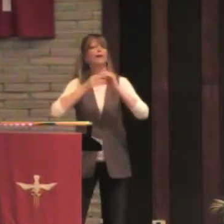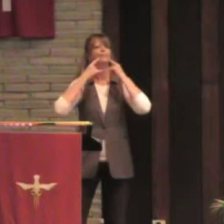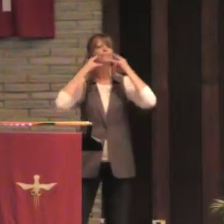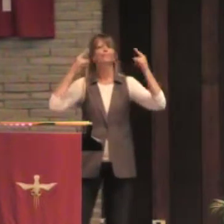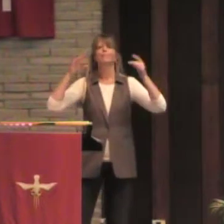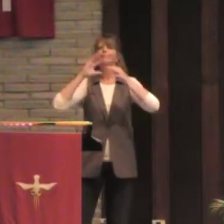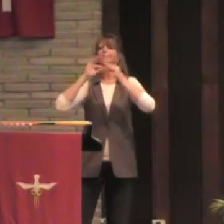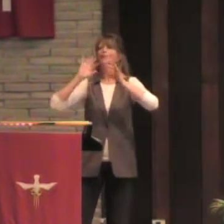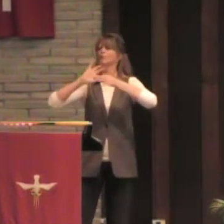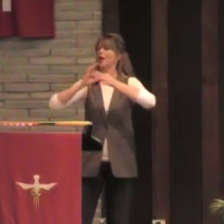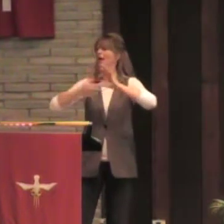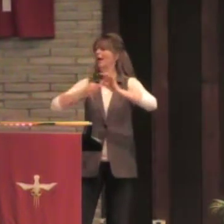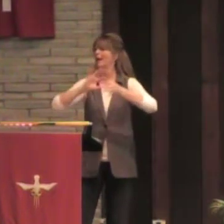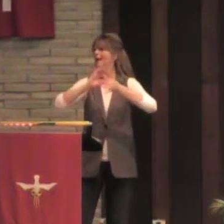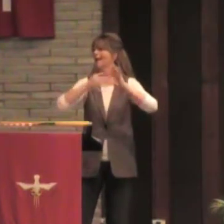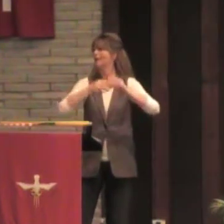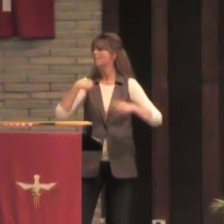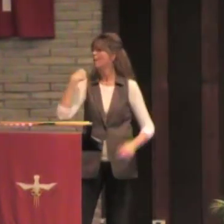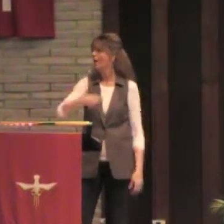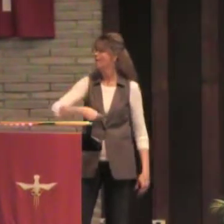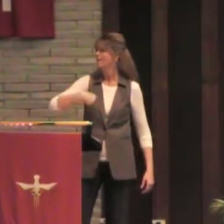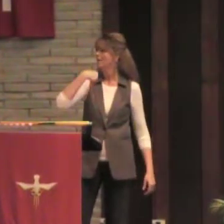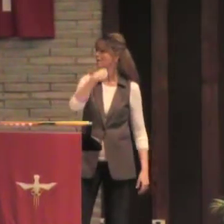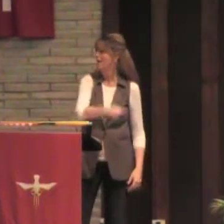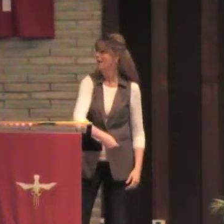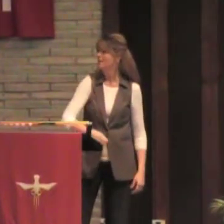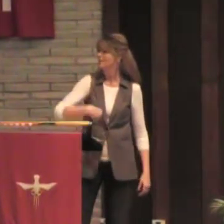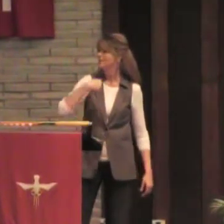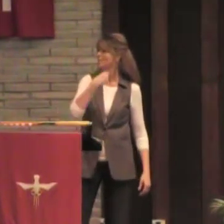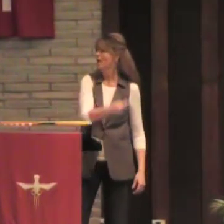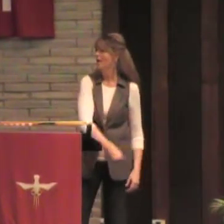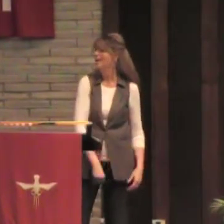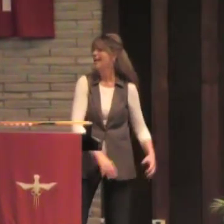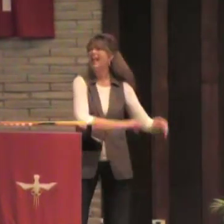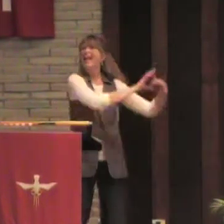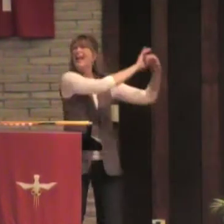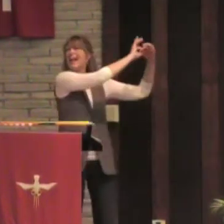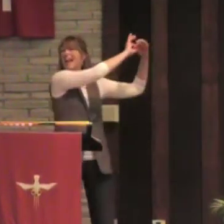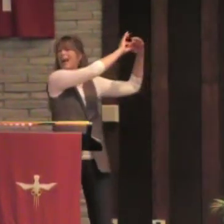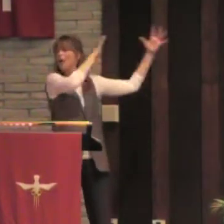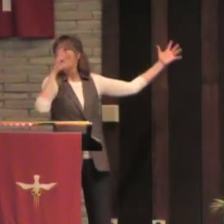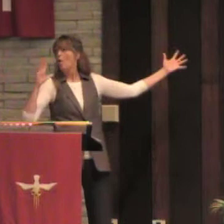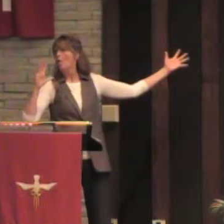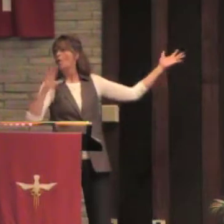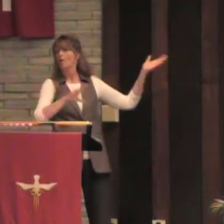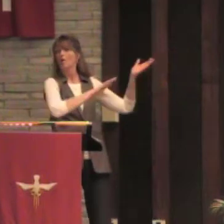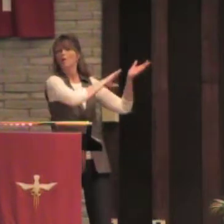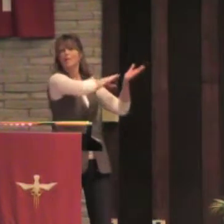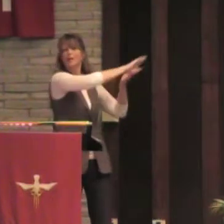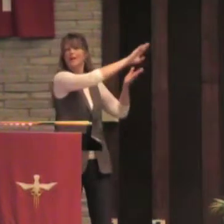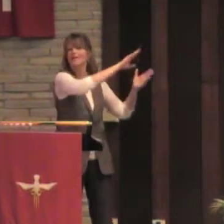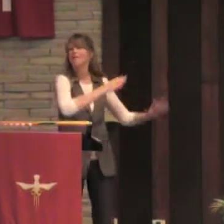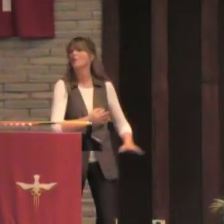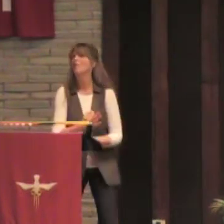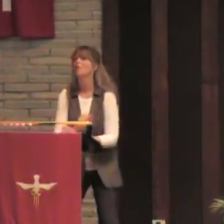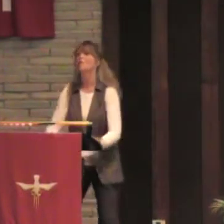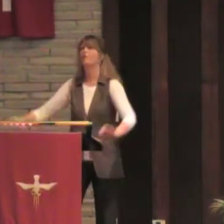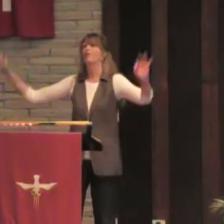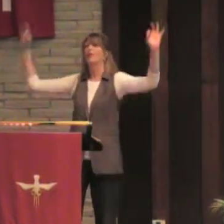for generations to generations. It's a chain reaction. You know, it can be a cycle. We have to learn to let